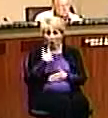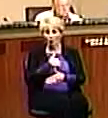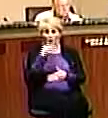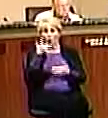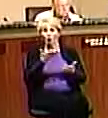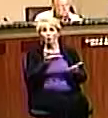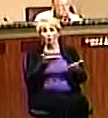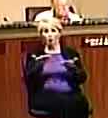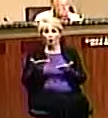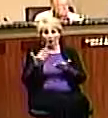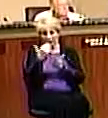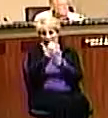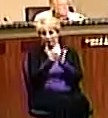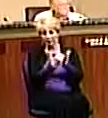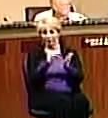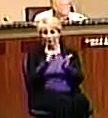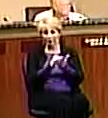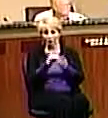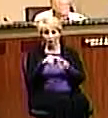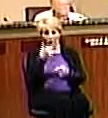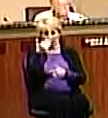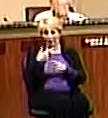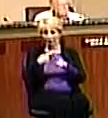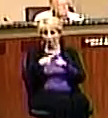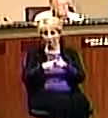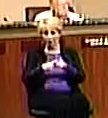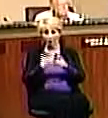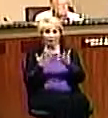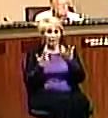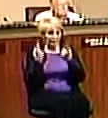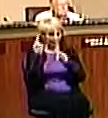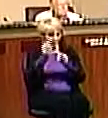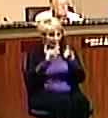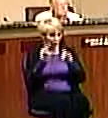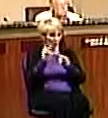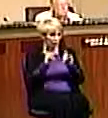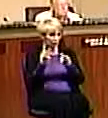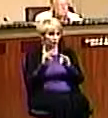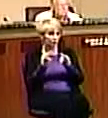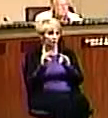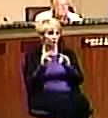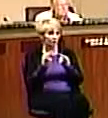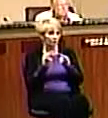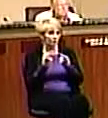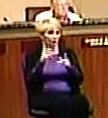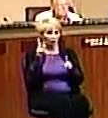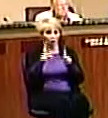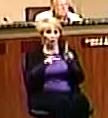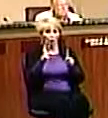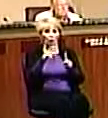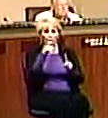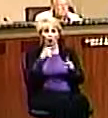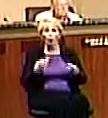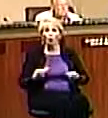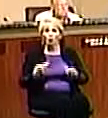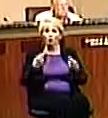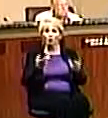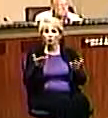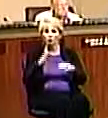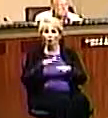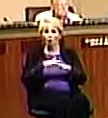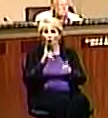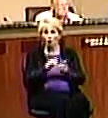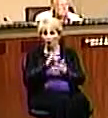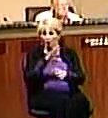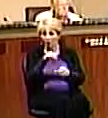bring a list of these back to you next month with consideration of folks who are recommended to serve on those.